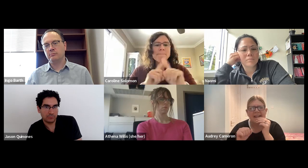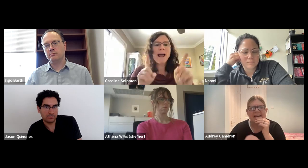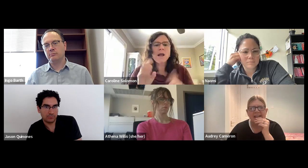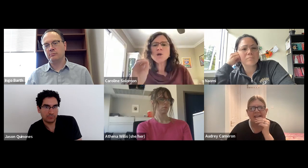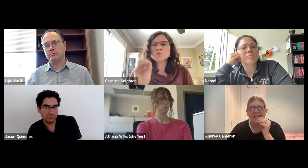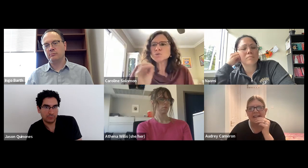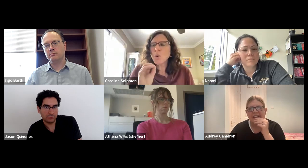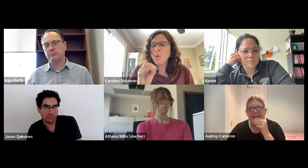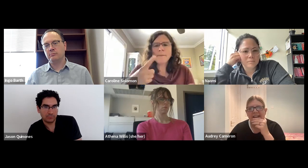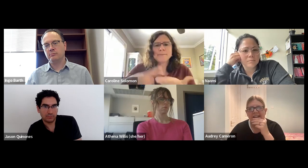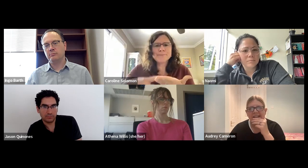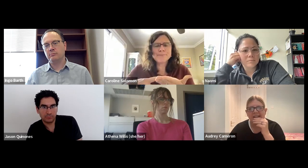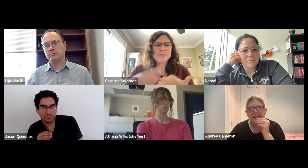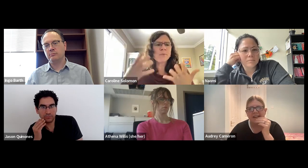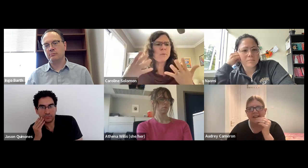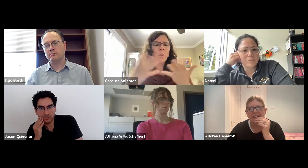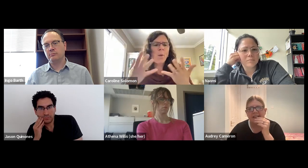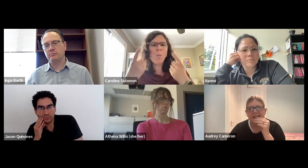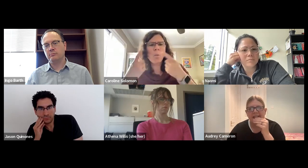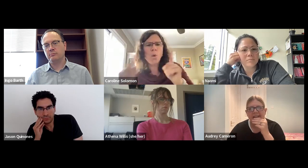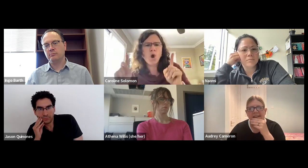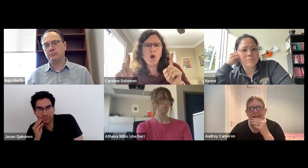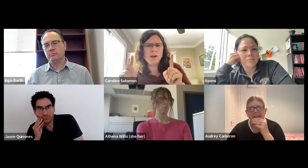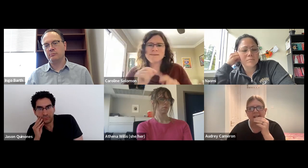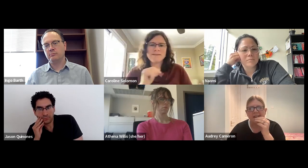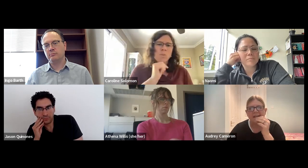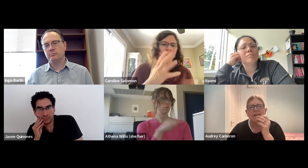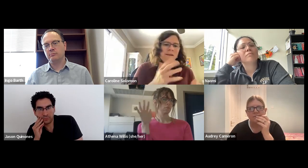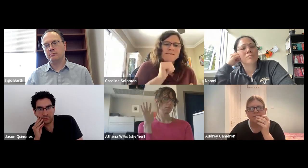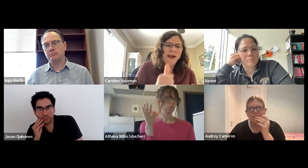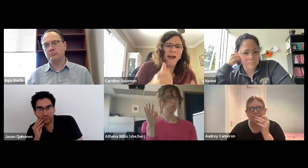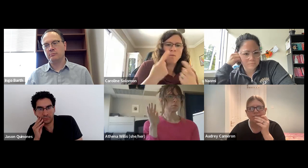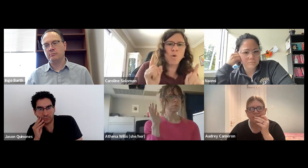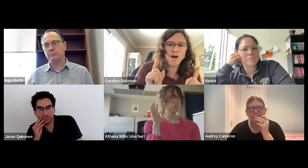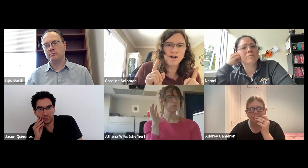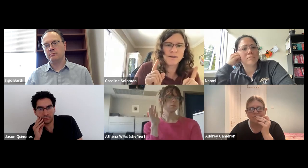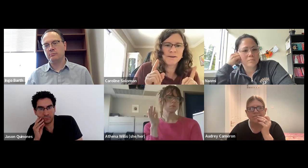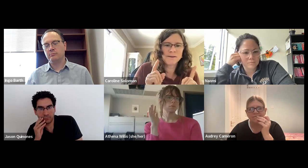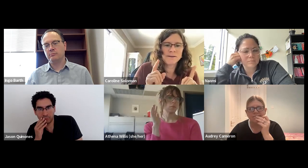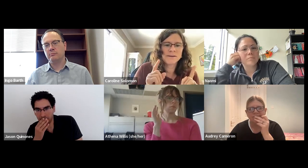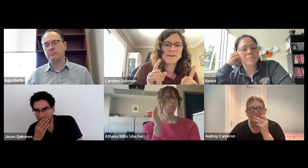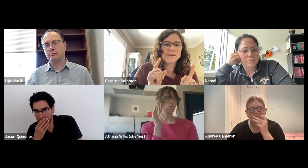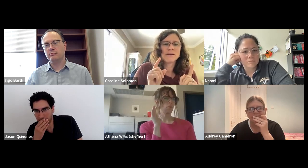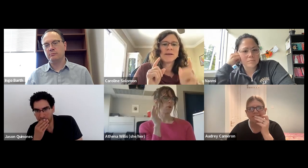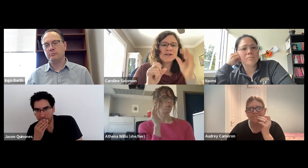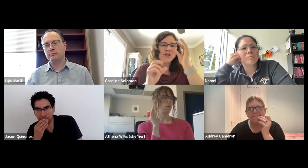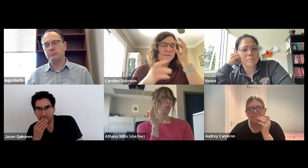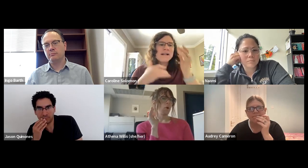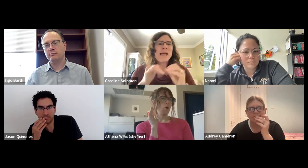there's so many STEM projects happening, but no one is really talking about what works and what doesn't. We're not